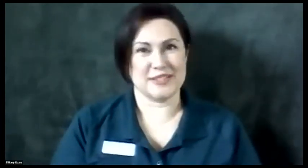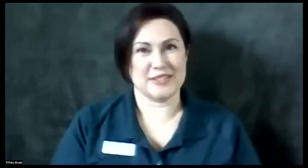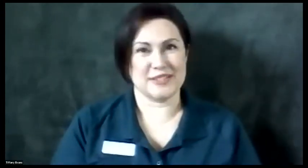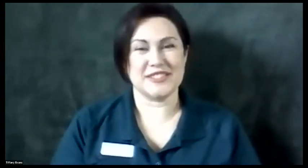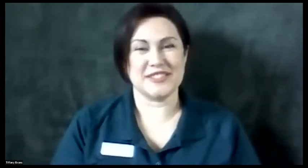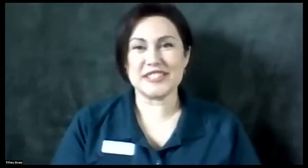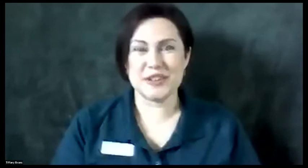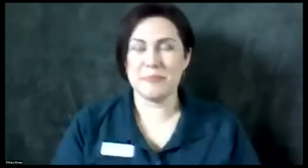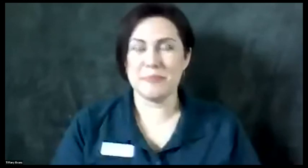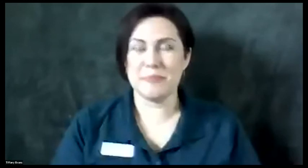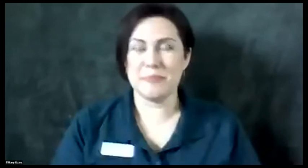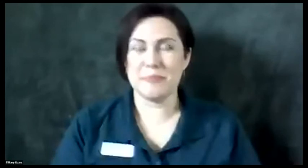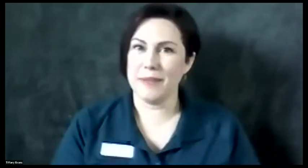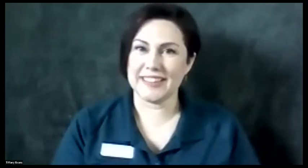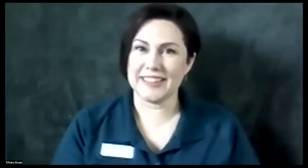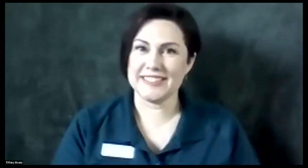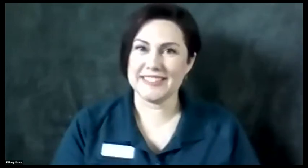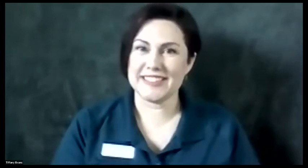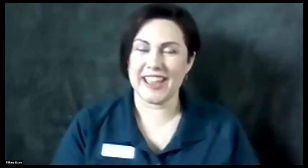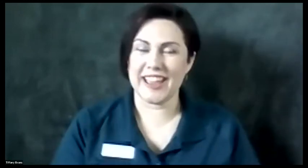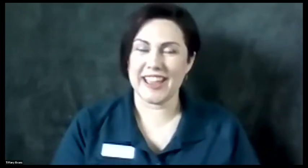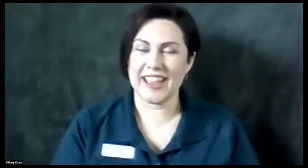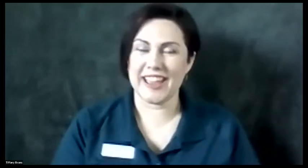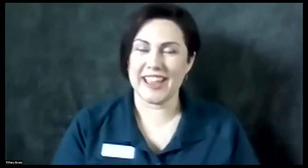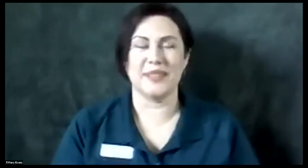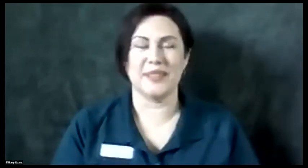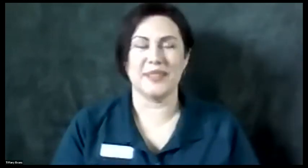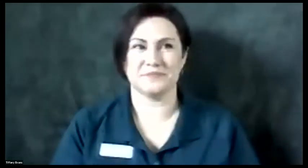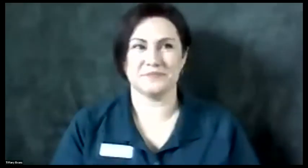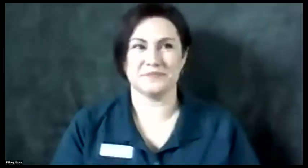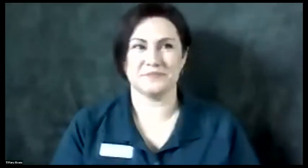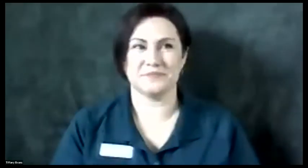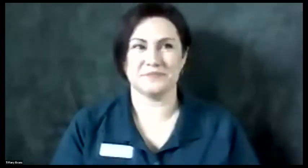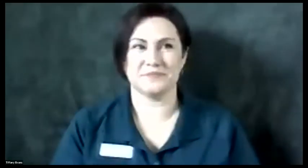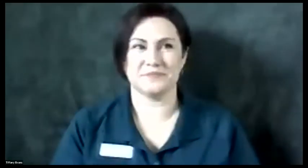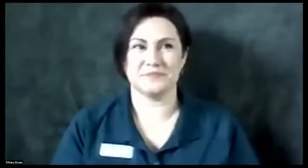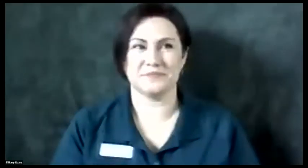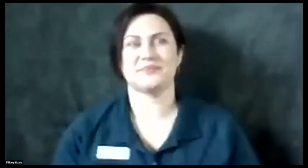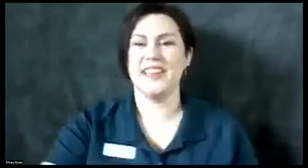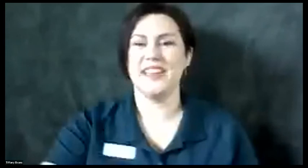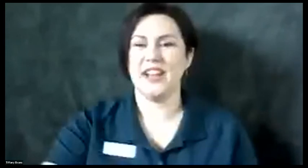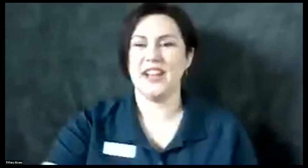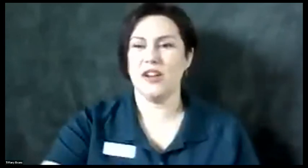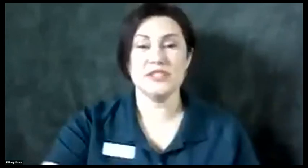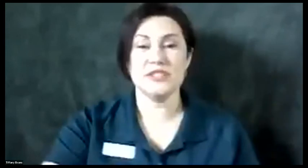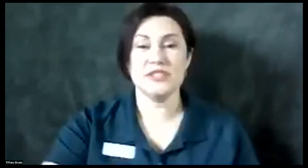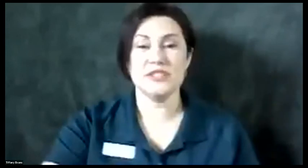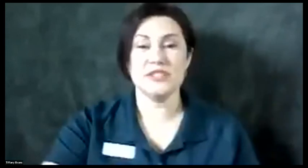you're just going to do your best to mimic my hand as we go along. Okay. And also in the chat box, make sure